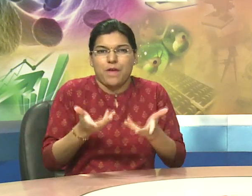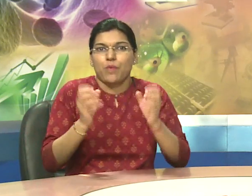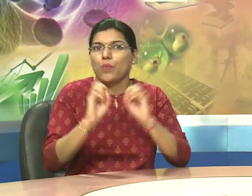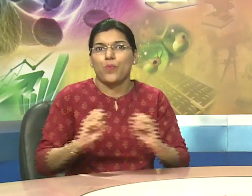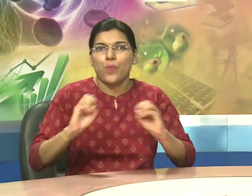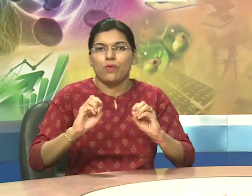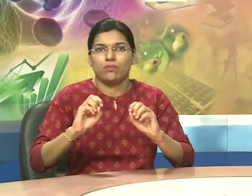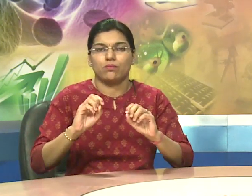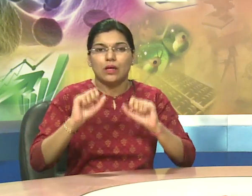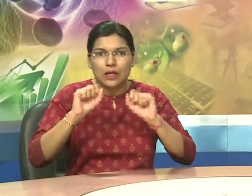For example,